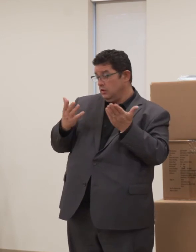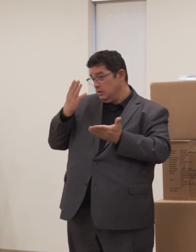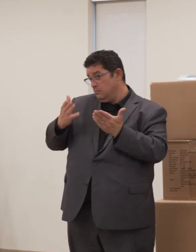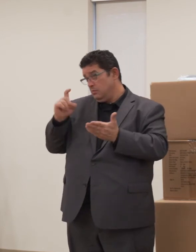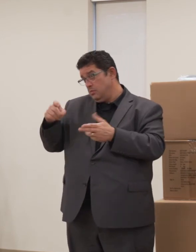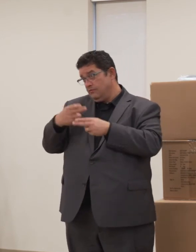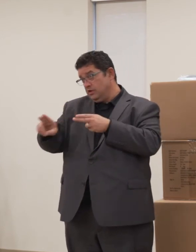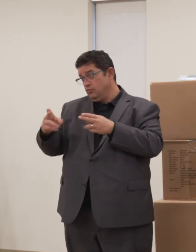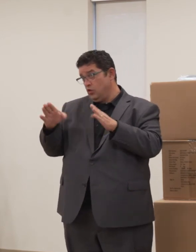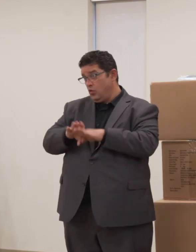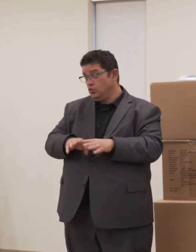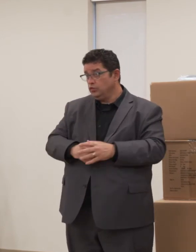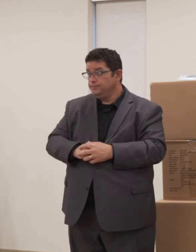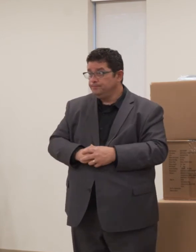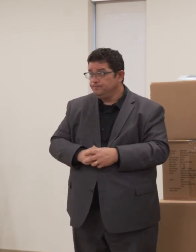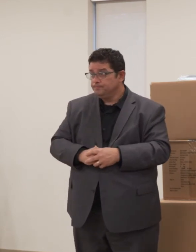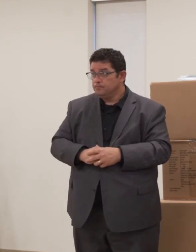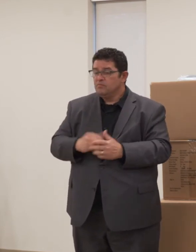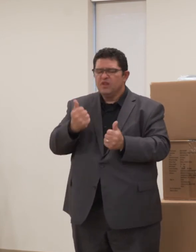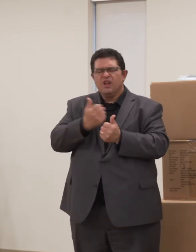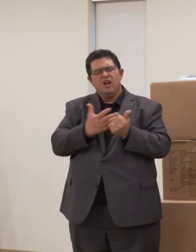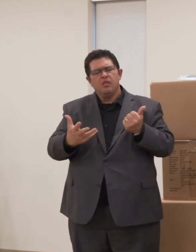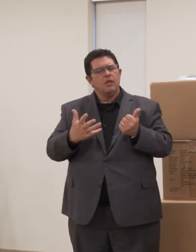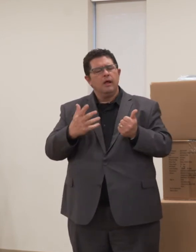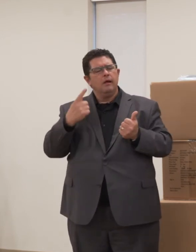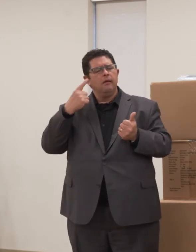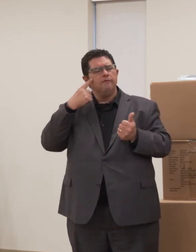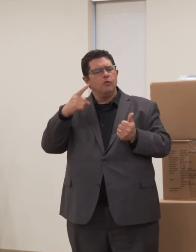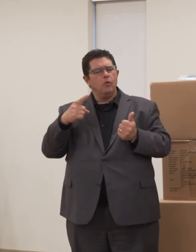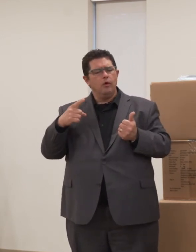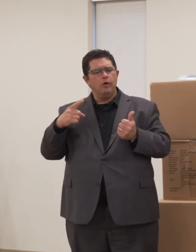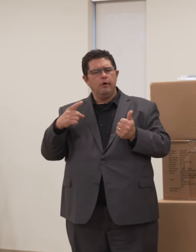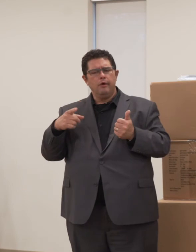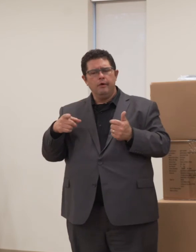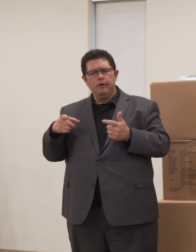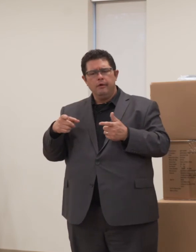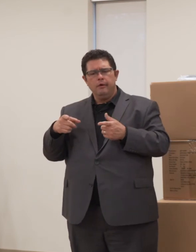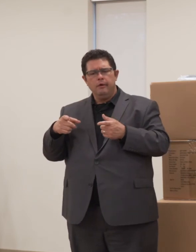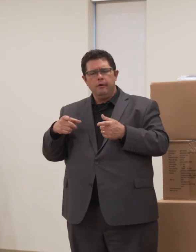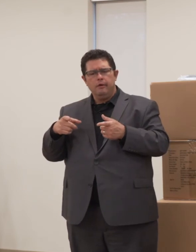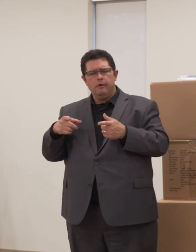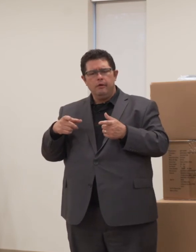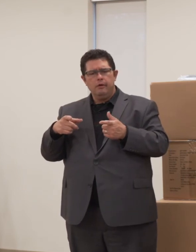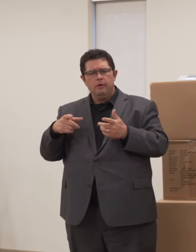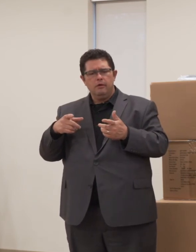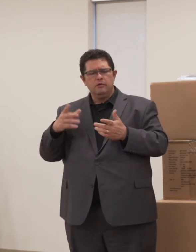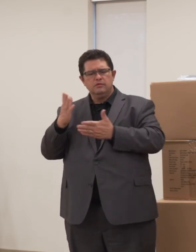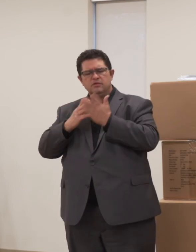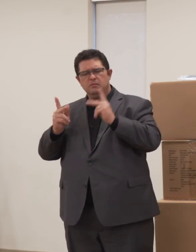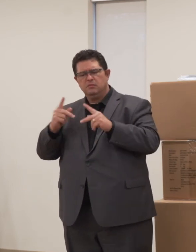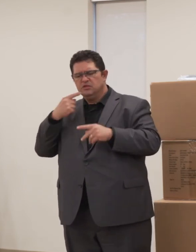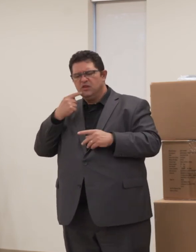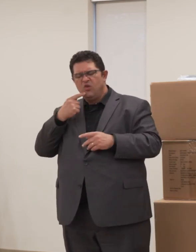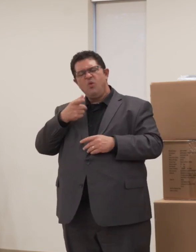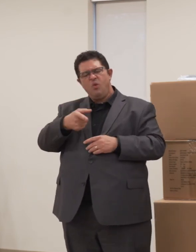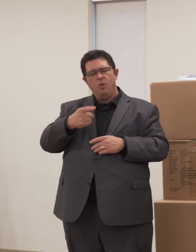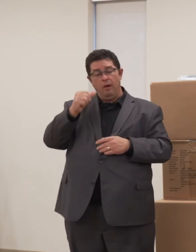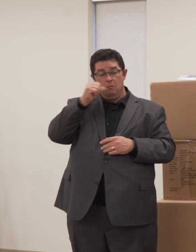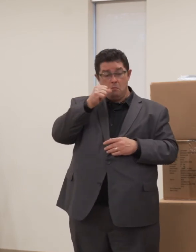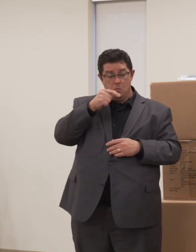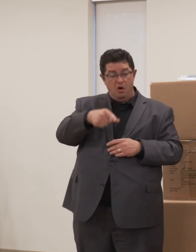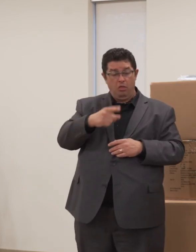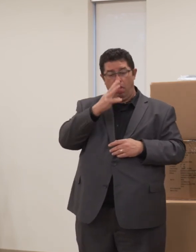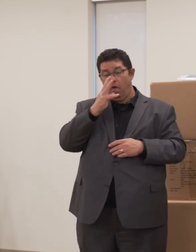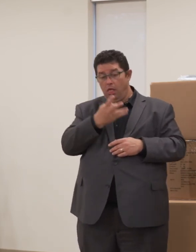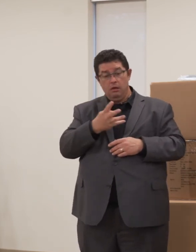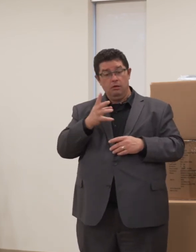close. Is there anything to be said for the argument of focusing on bars that are non-compliant first, rather than a blanket policy of everybody having to